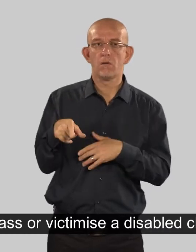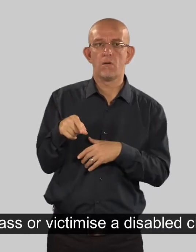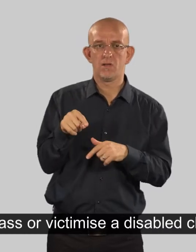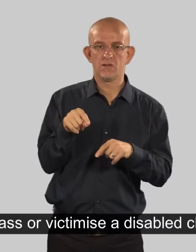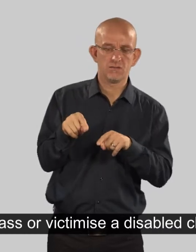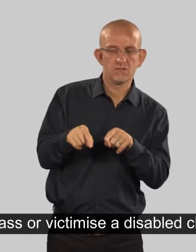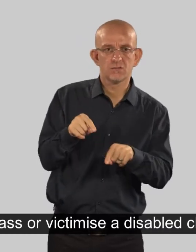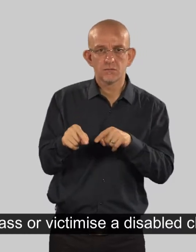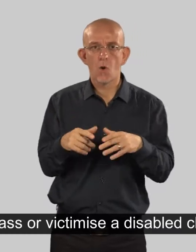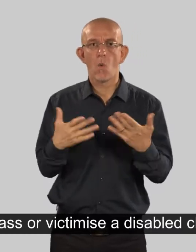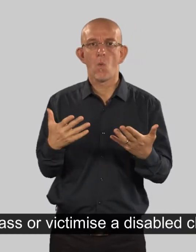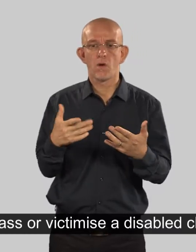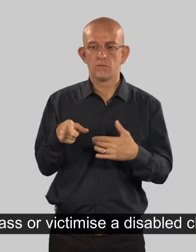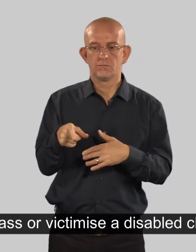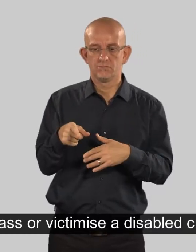or victimise a disabled child.